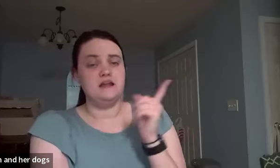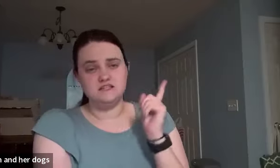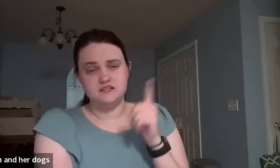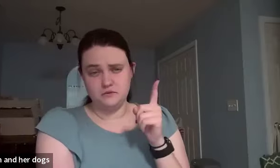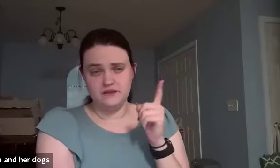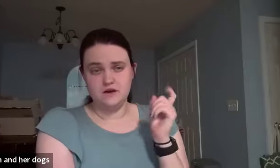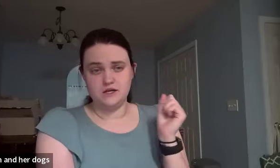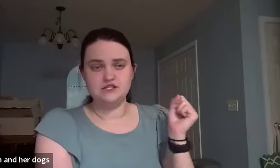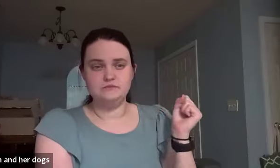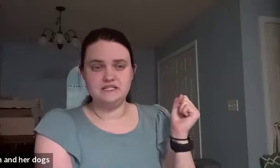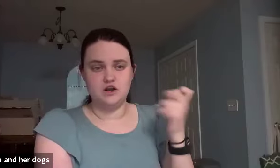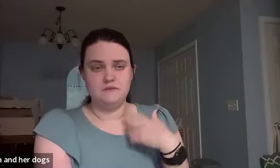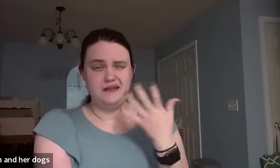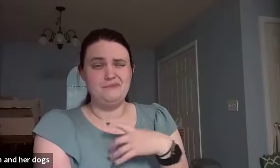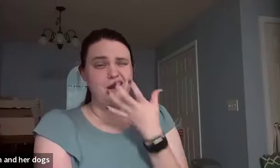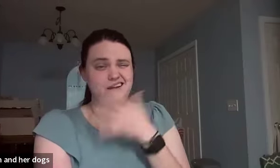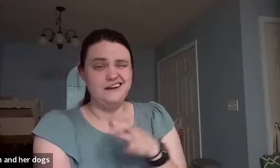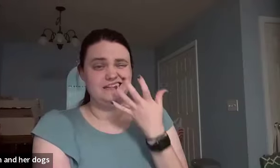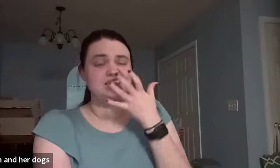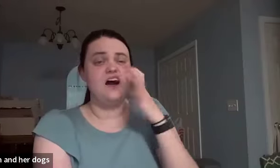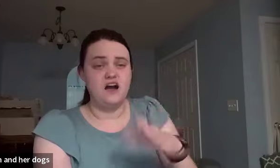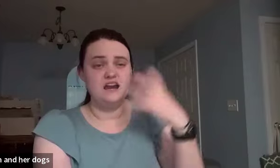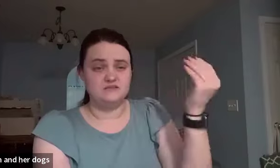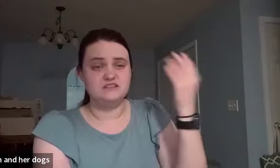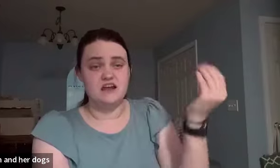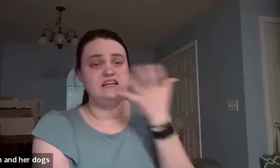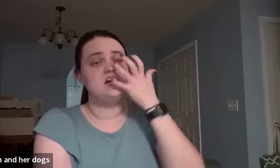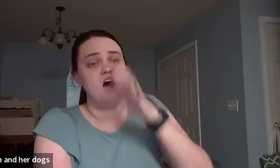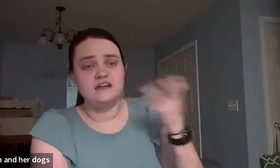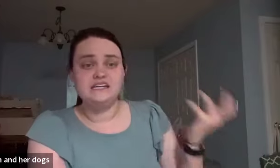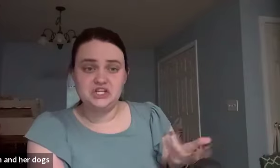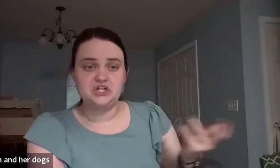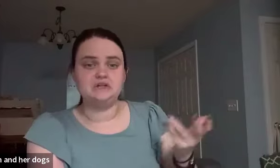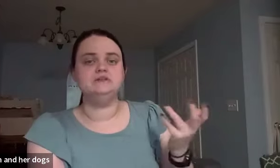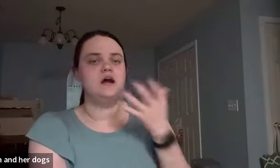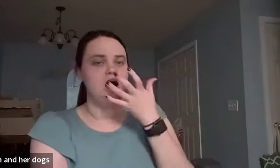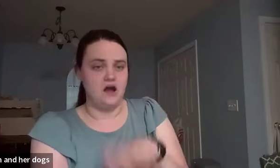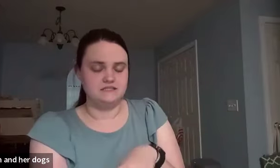That is another one that can also be talking about like I'm hot, like it's hot outside, it's hot here, hot.